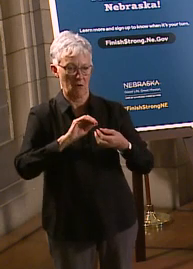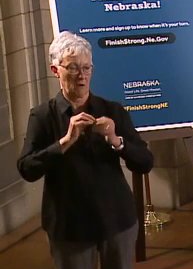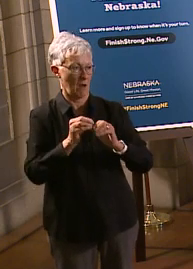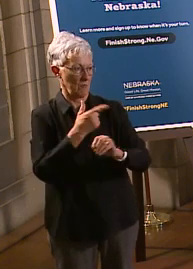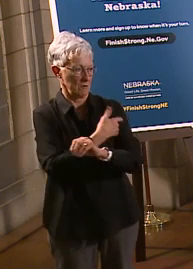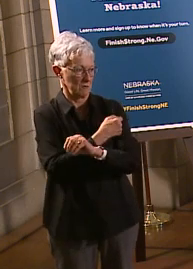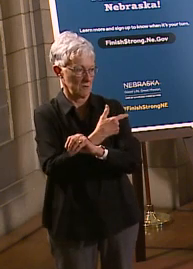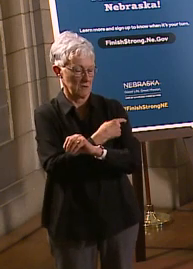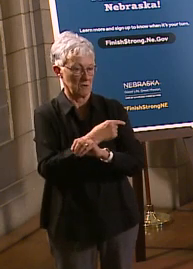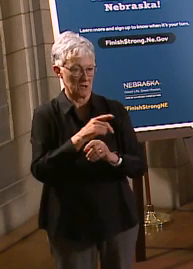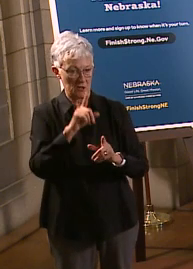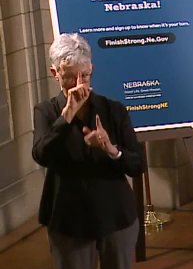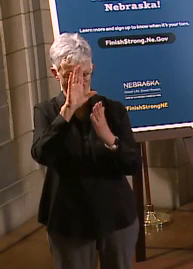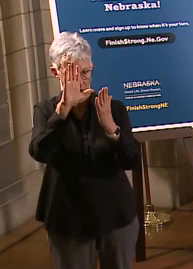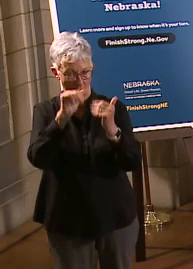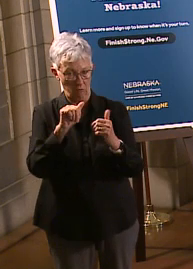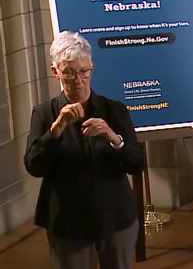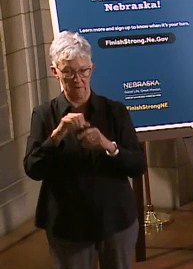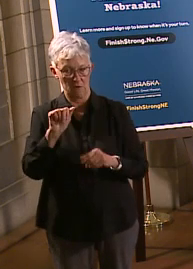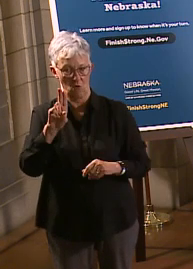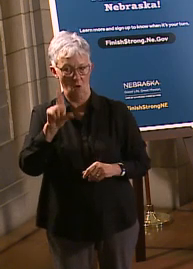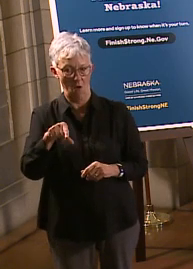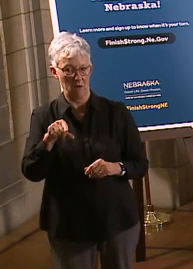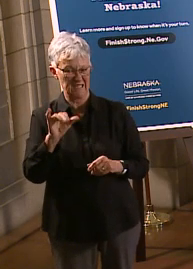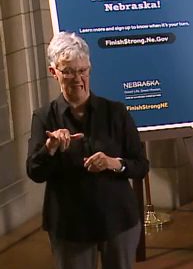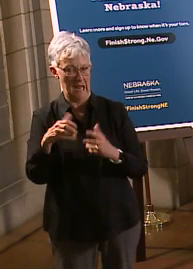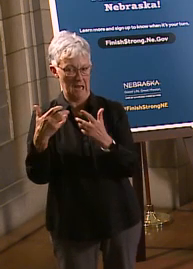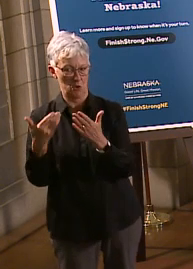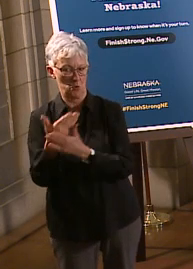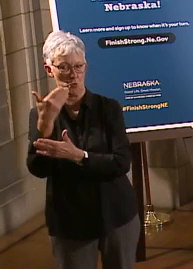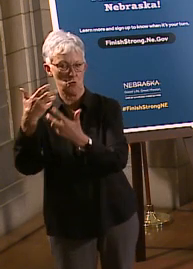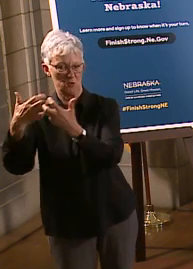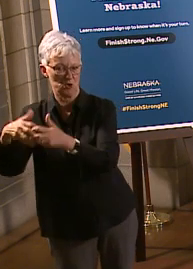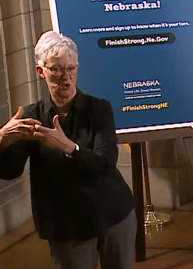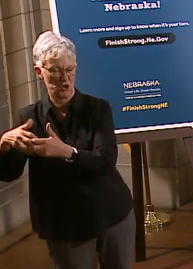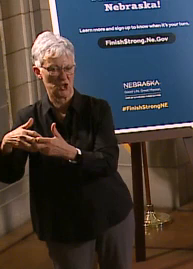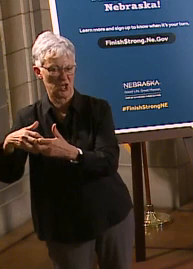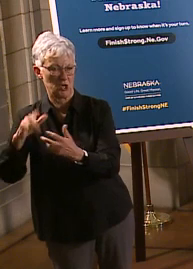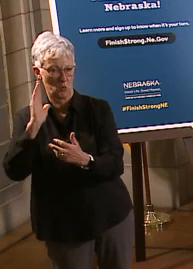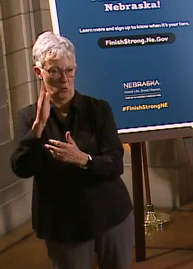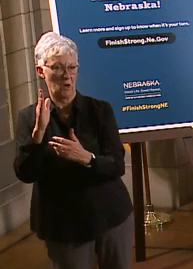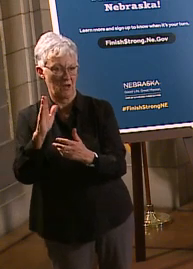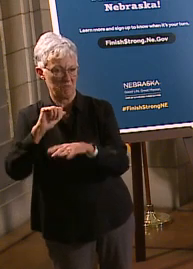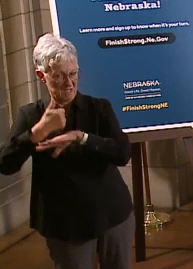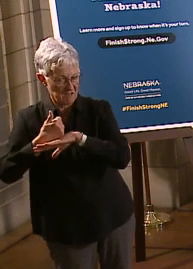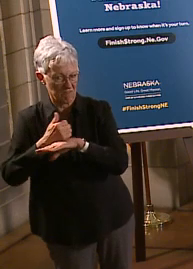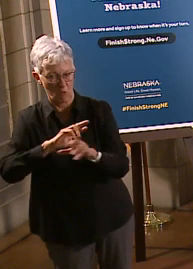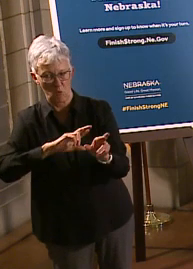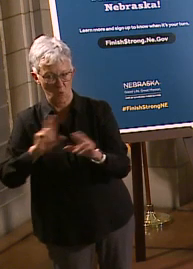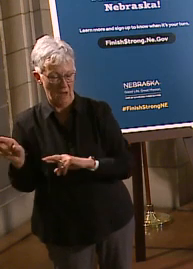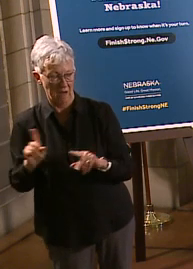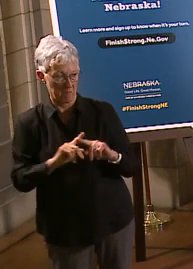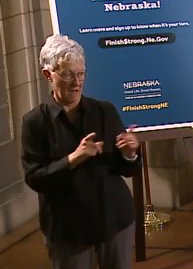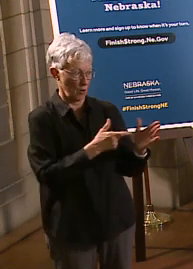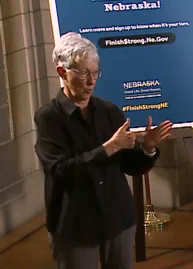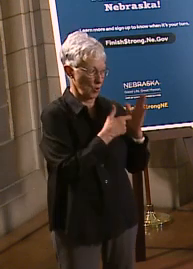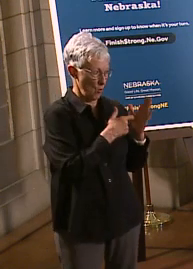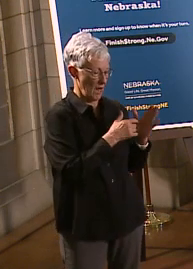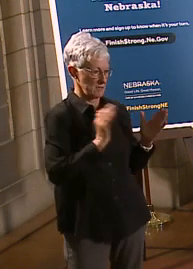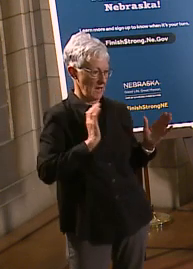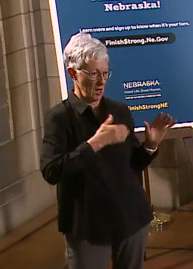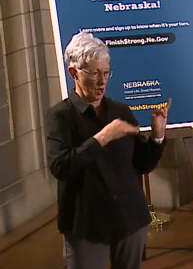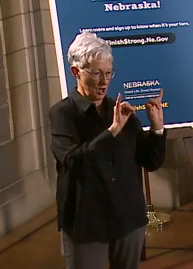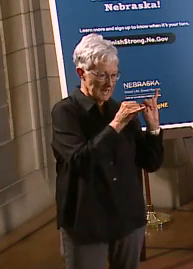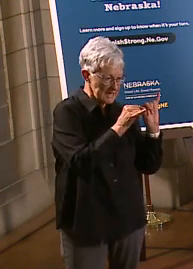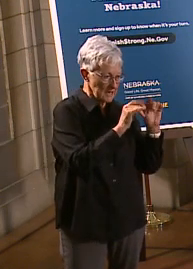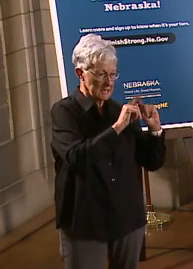there in August. But that doesn't come without a huge amount of effort from at this point, the engineering team and the